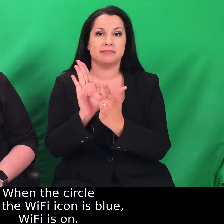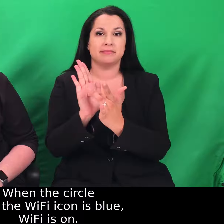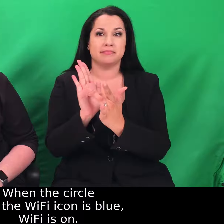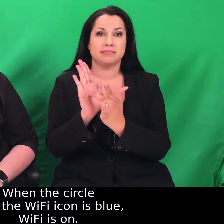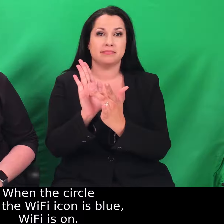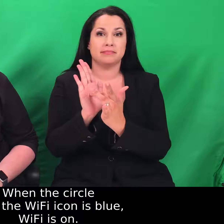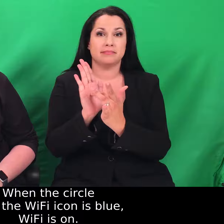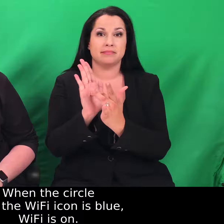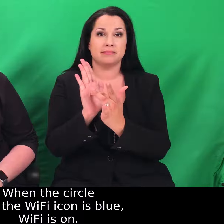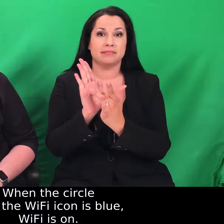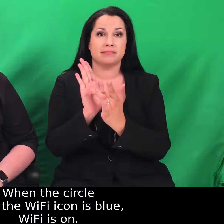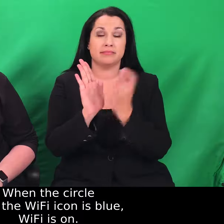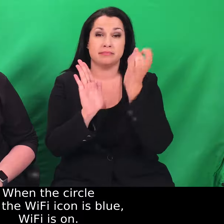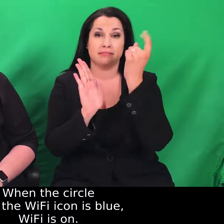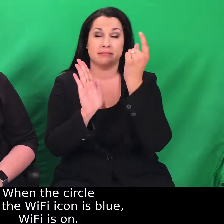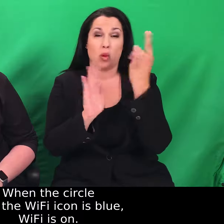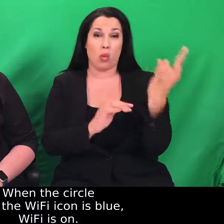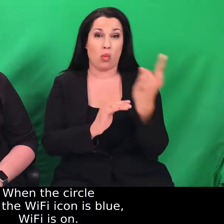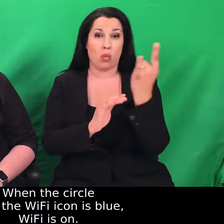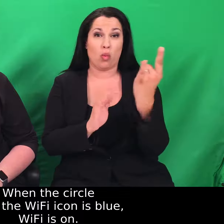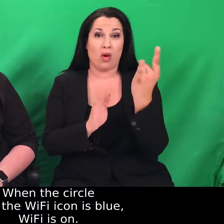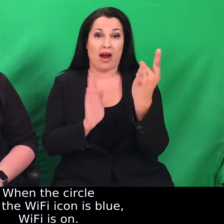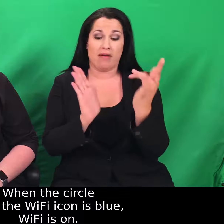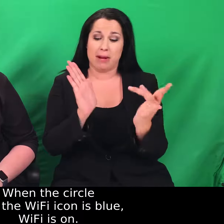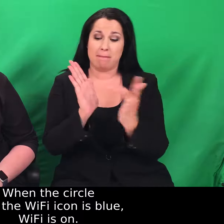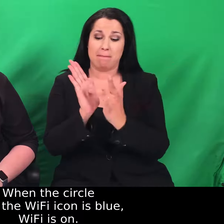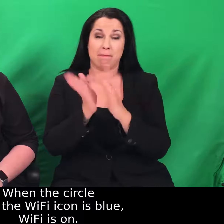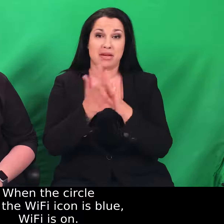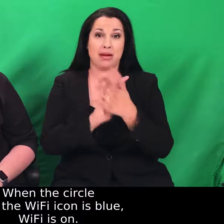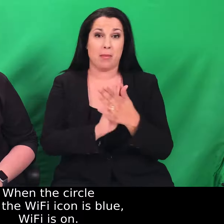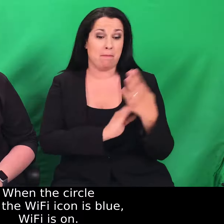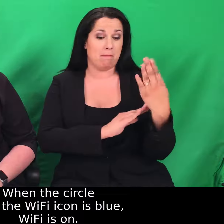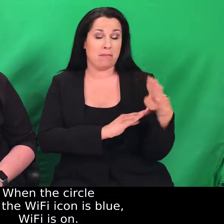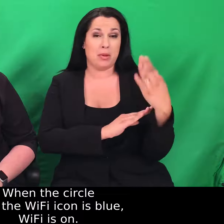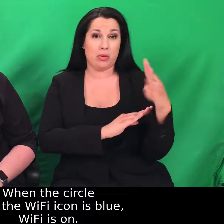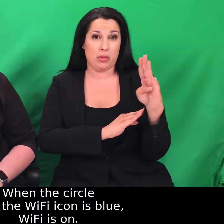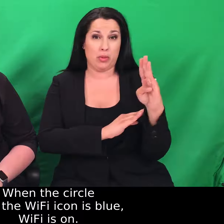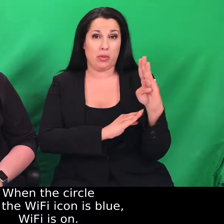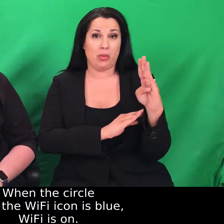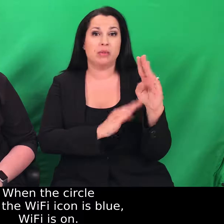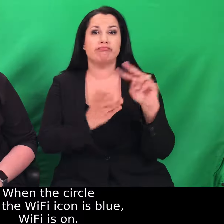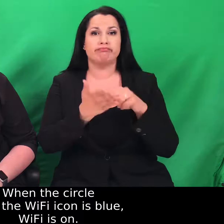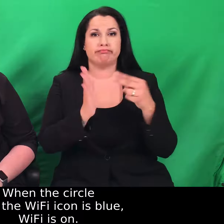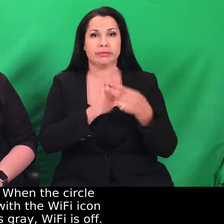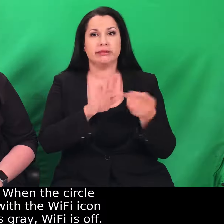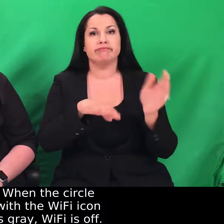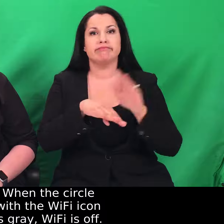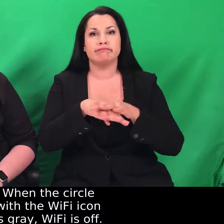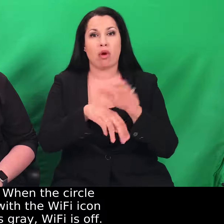When the circle with the Wi-Fi icon is blue, Wi-Fi is on.